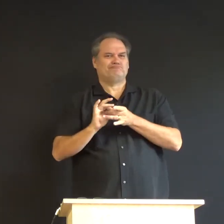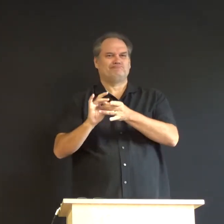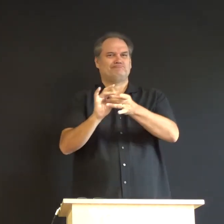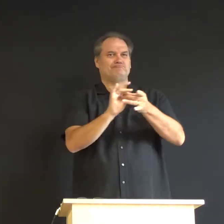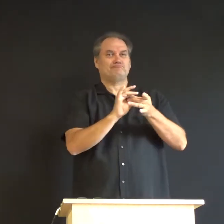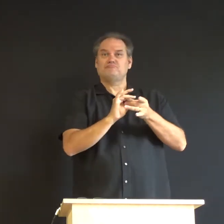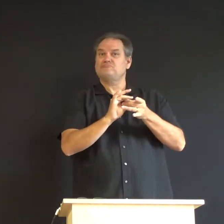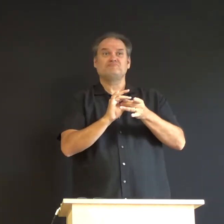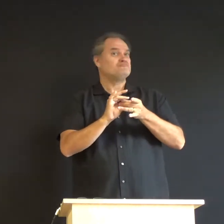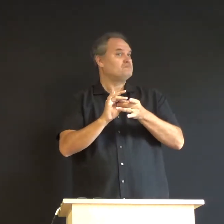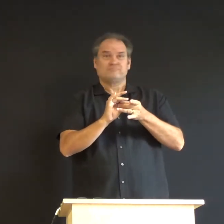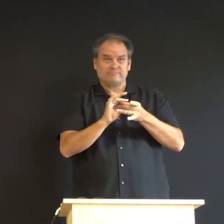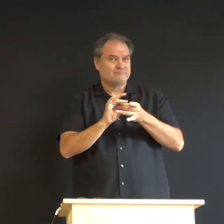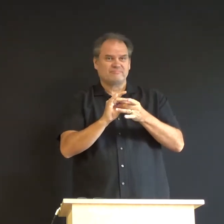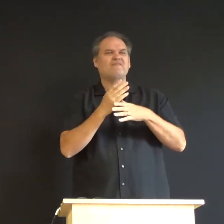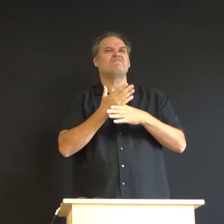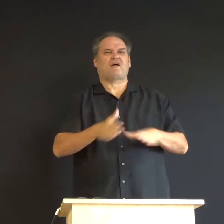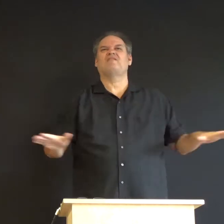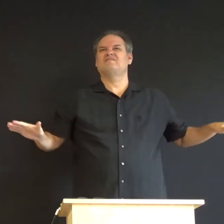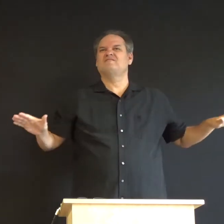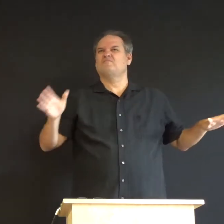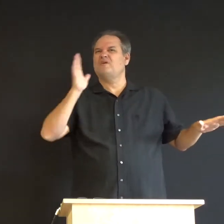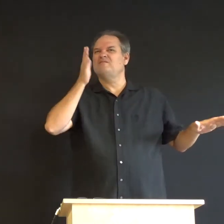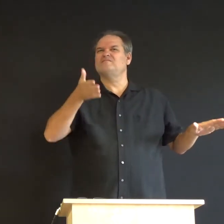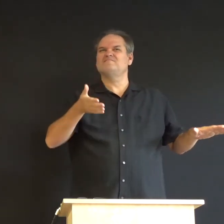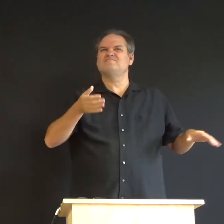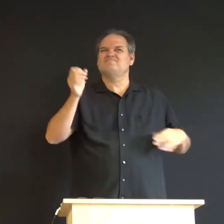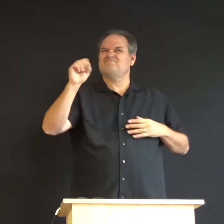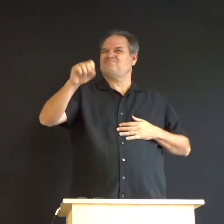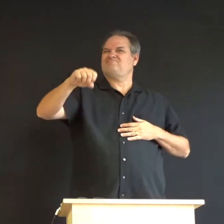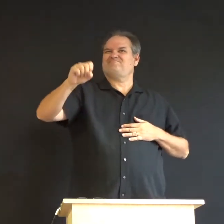unity. Without that unity, we fall apart.